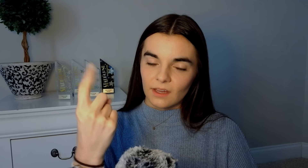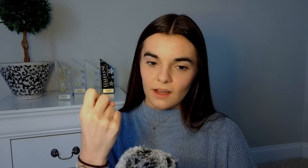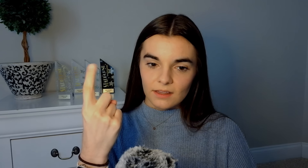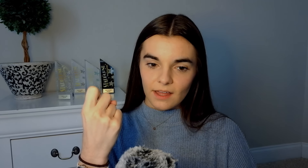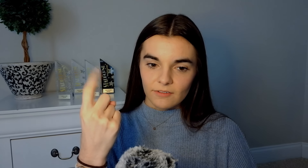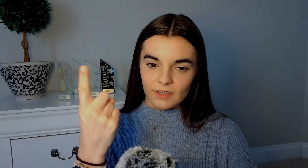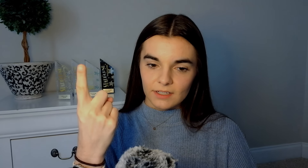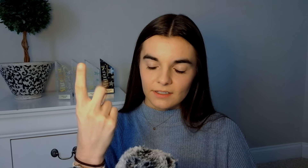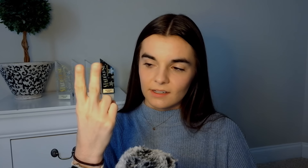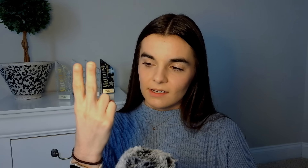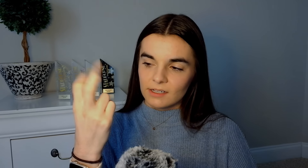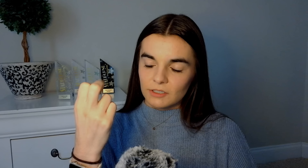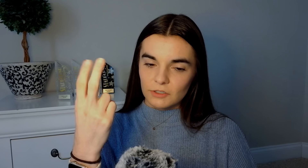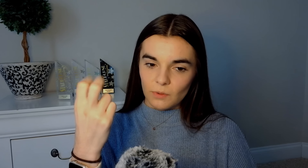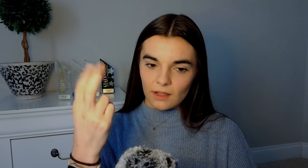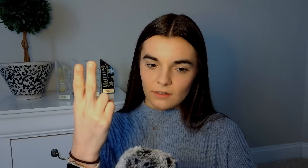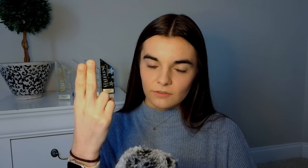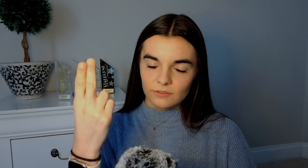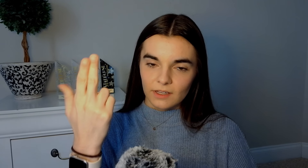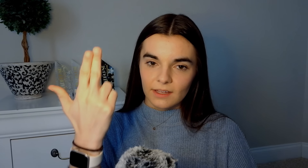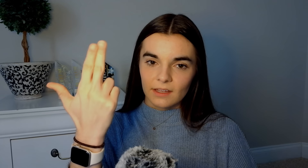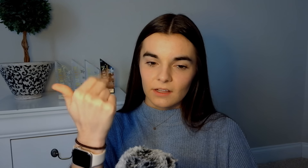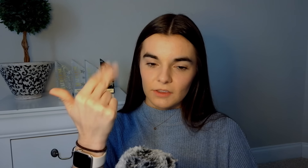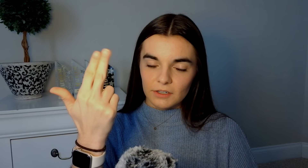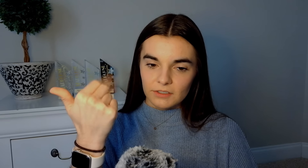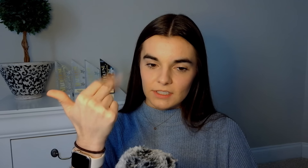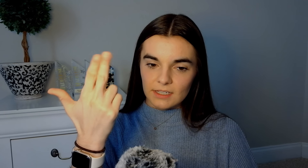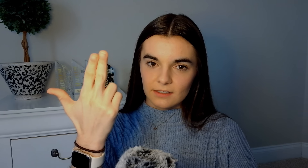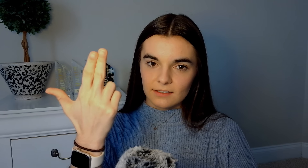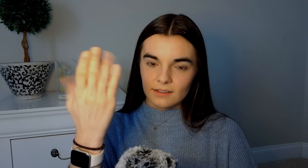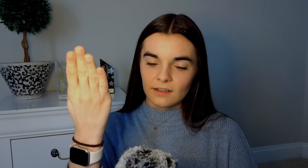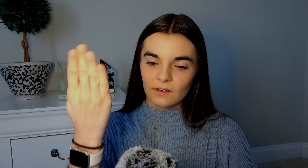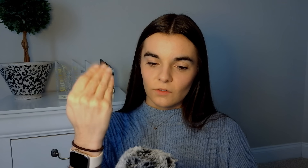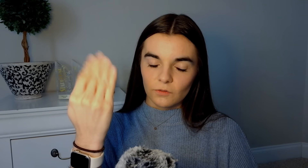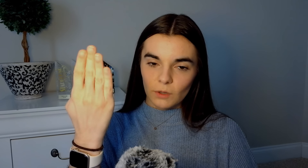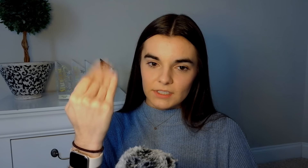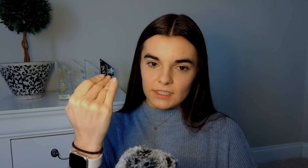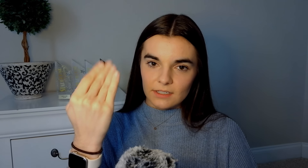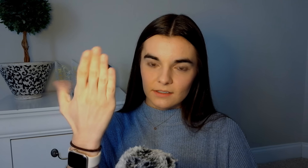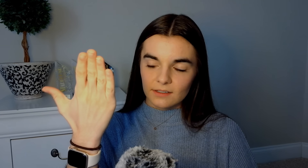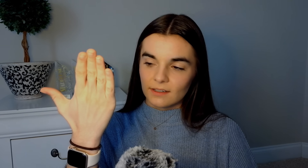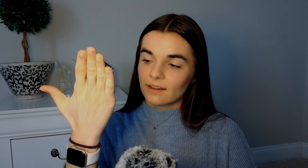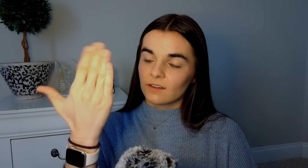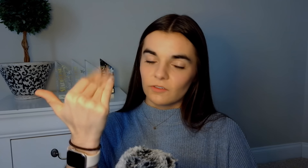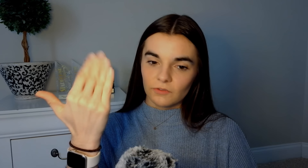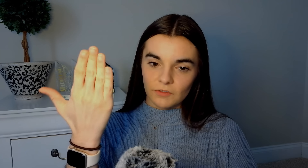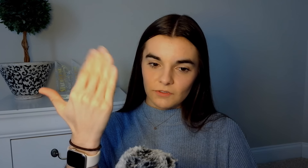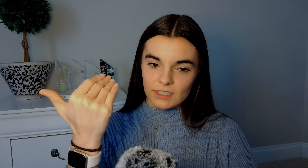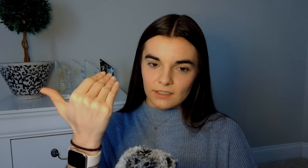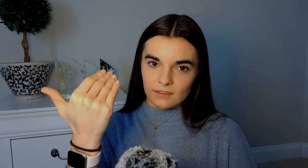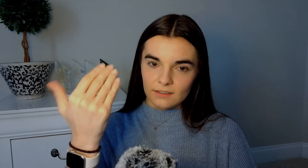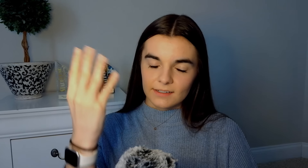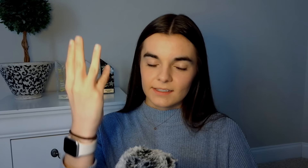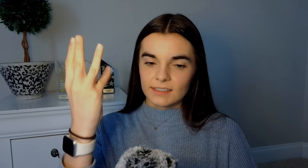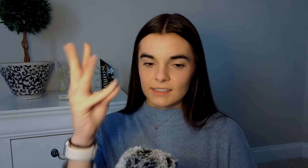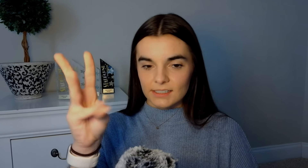11, 12, 13, 14, 15,